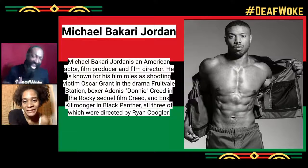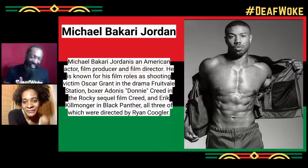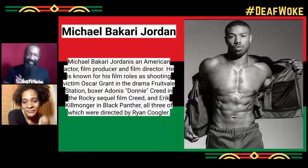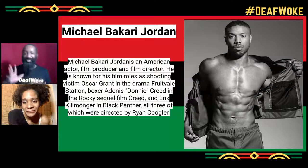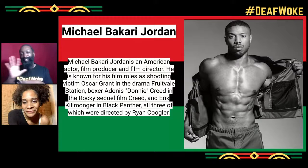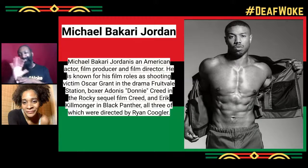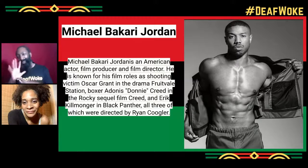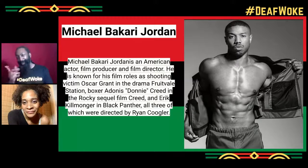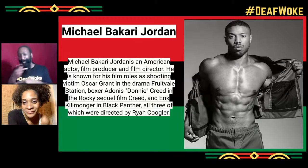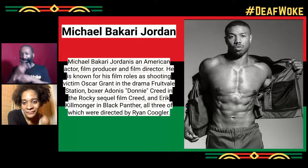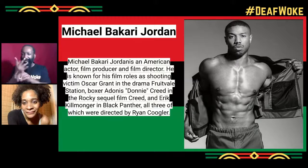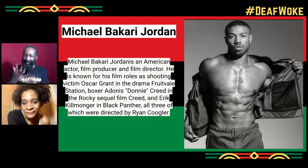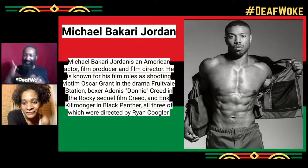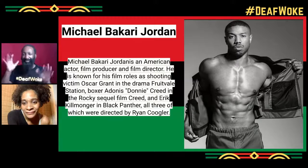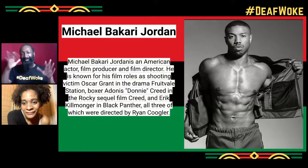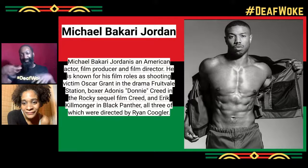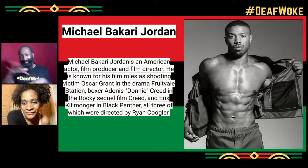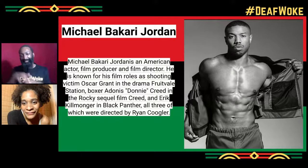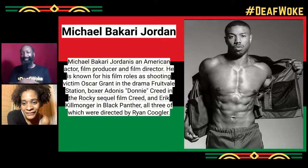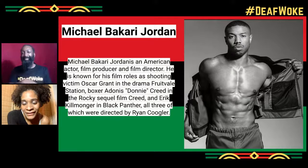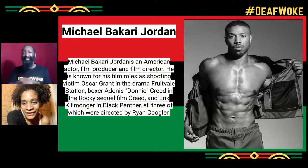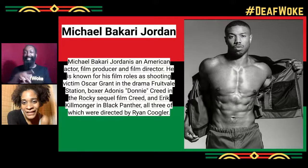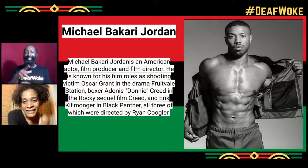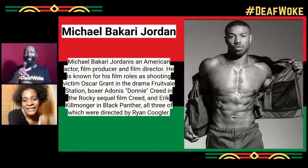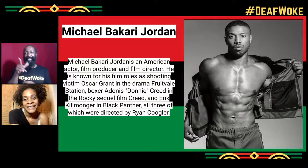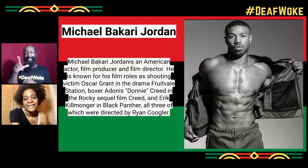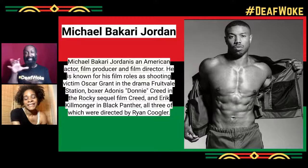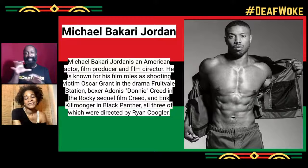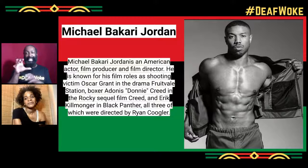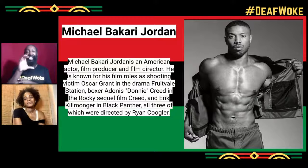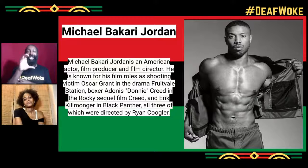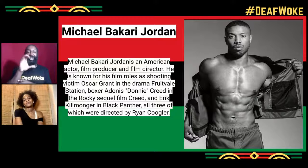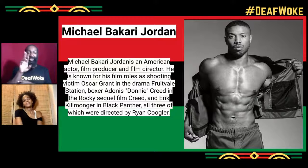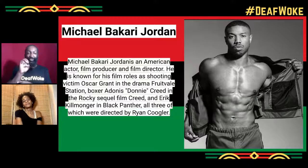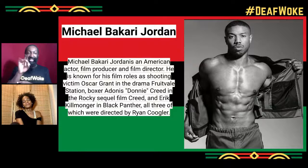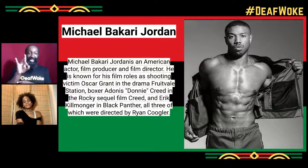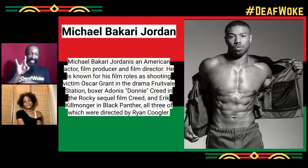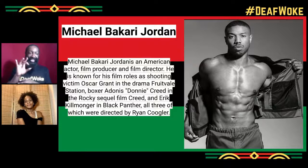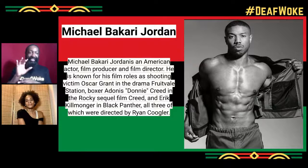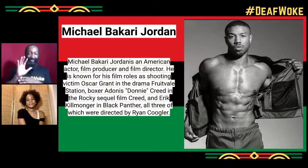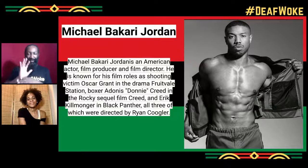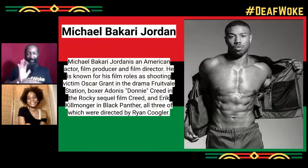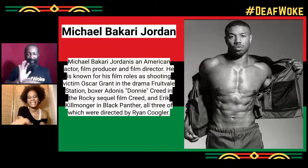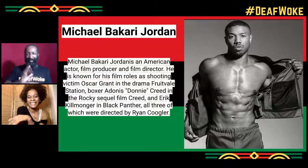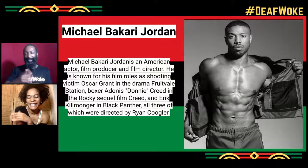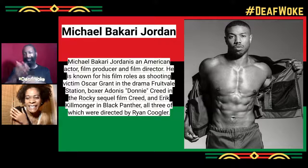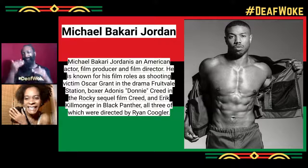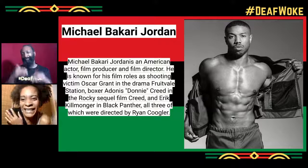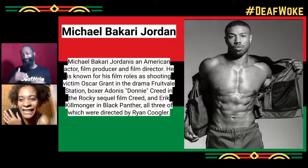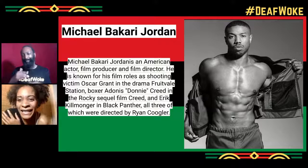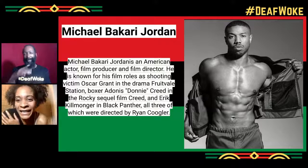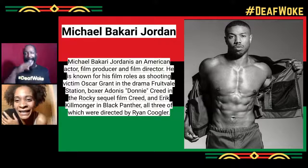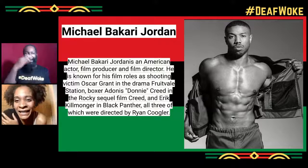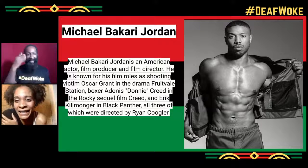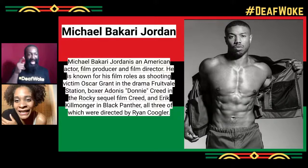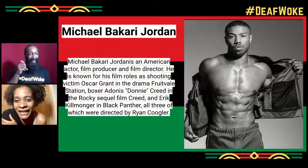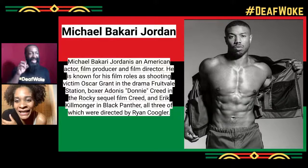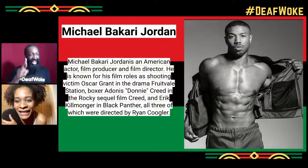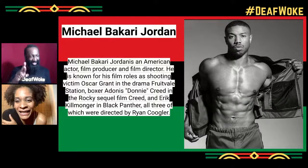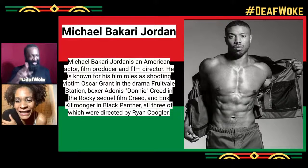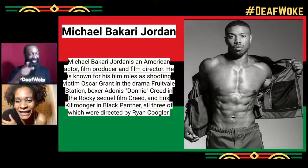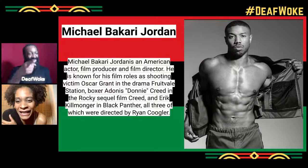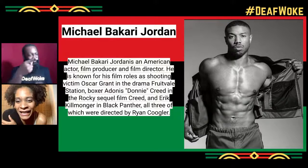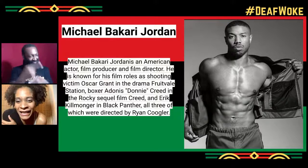Yeah. He's an American actor, film producer, film director. Yeah, he's the leading man in